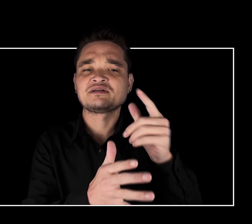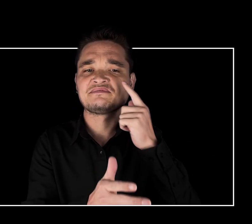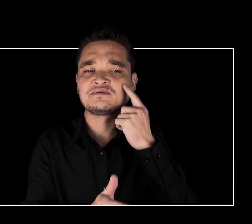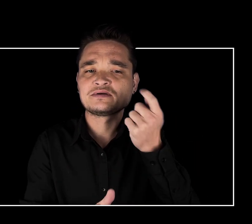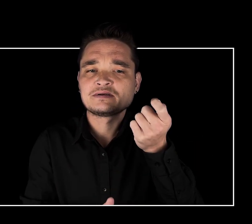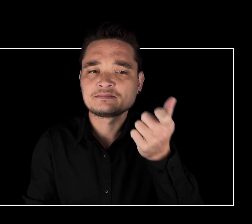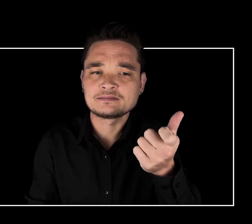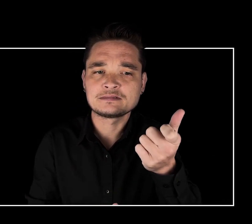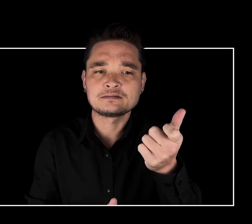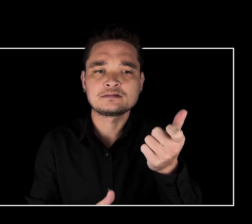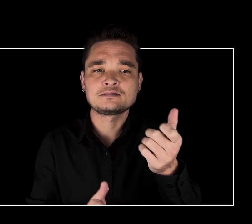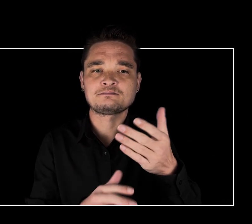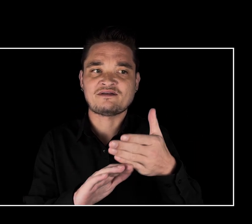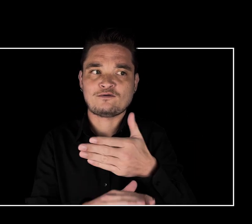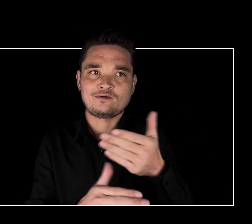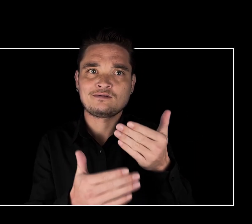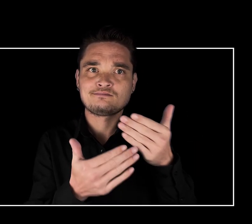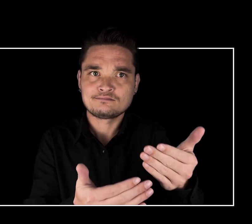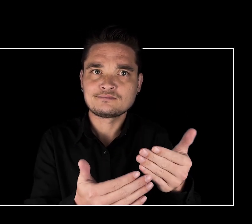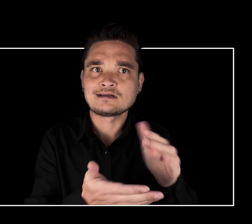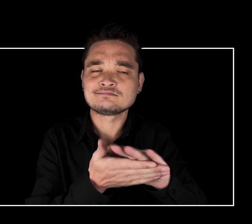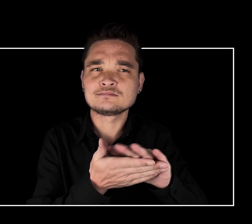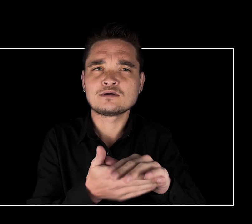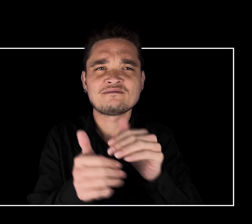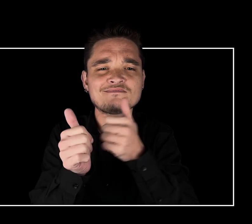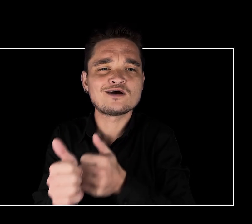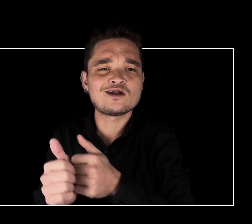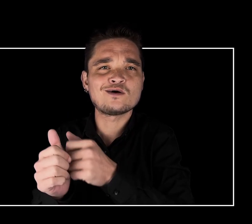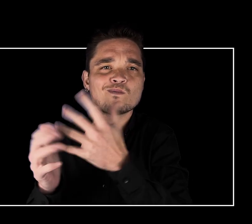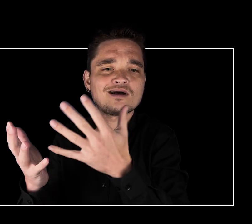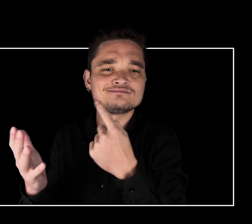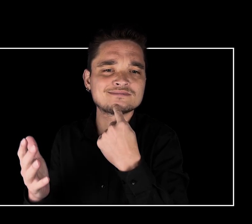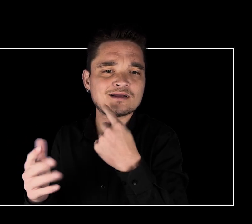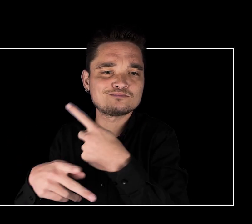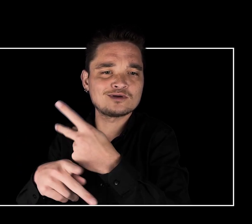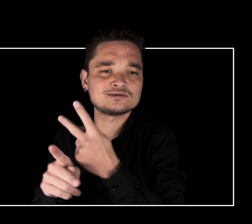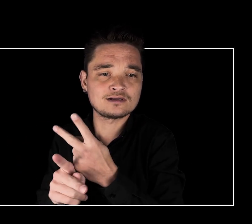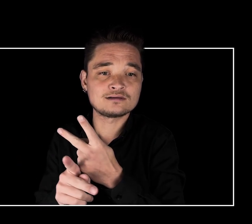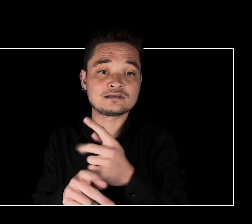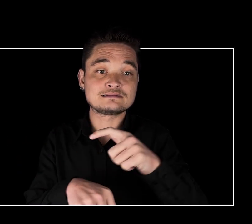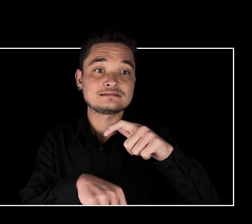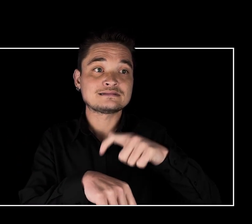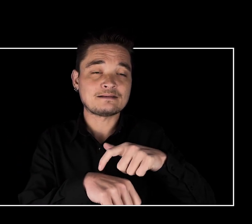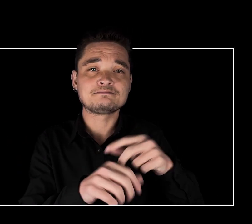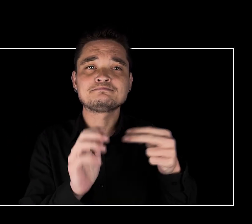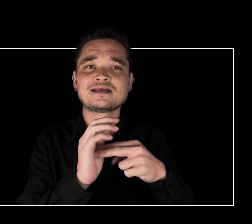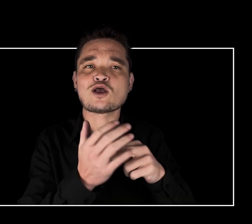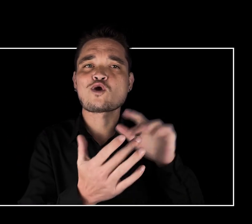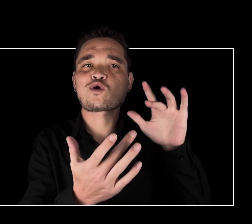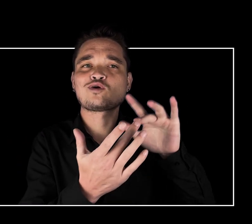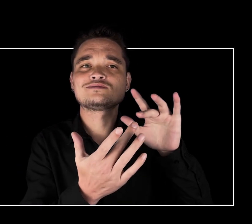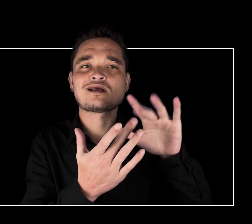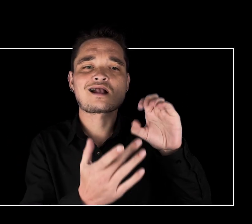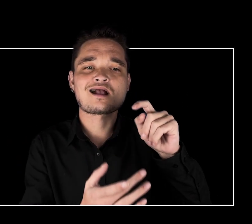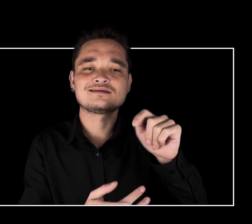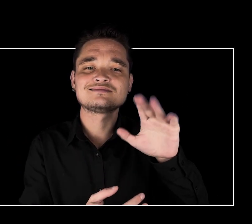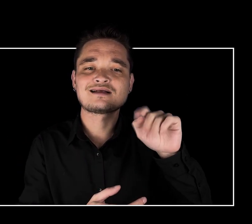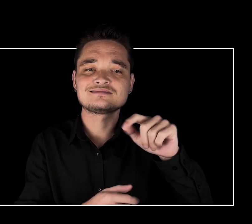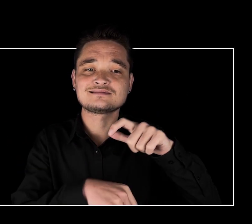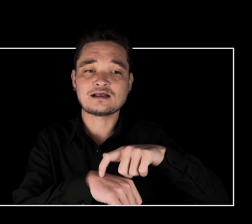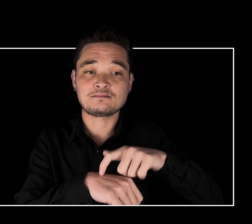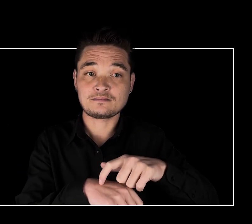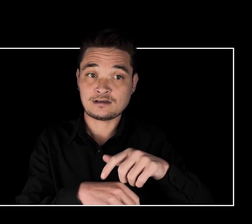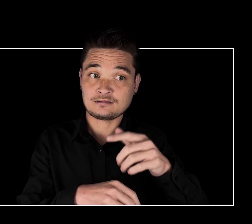listed on the product's label. This amount of time is called the contact time. After the contact time